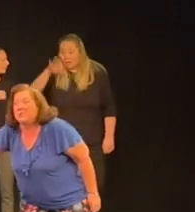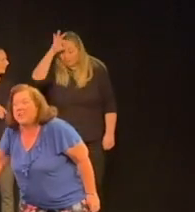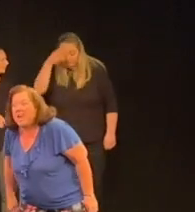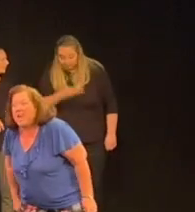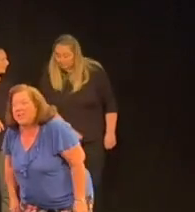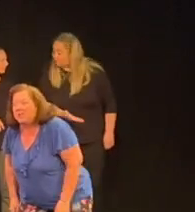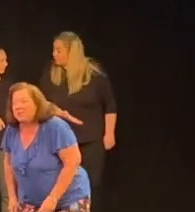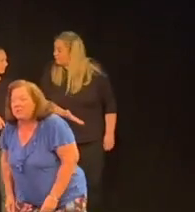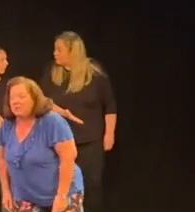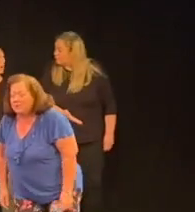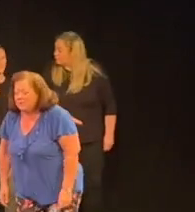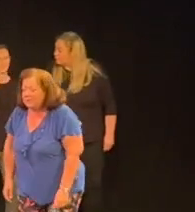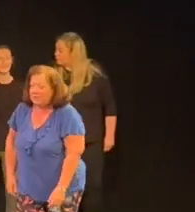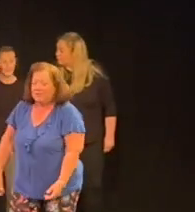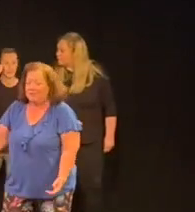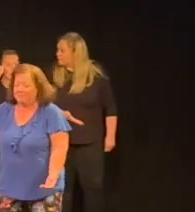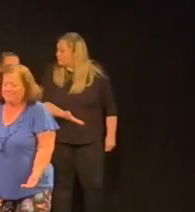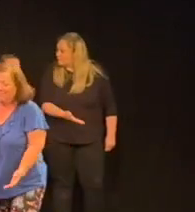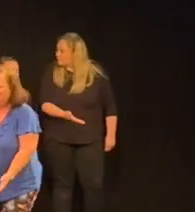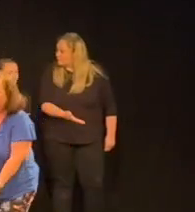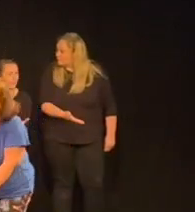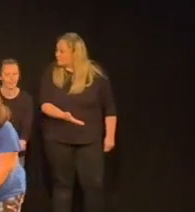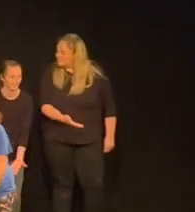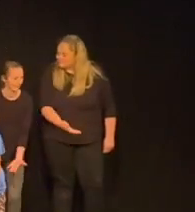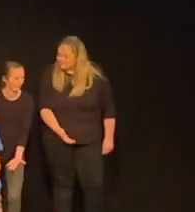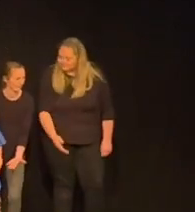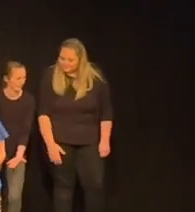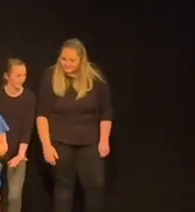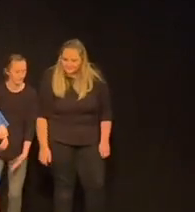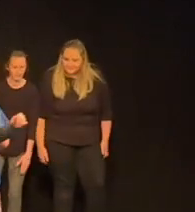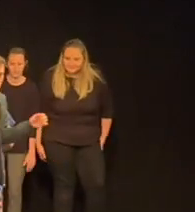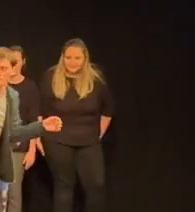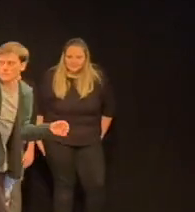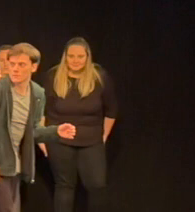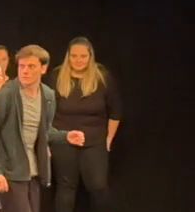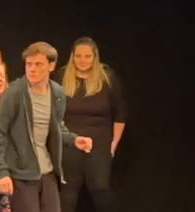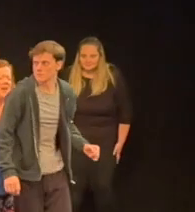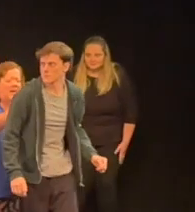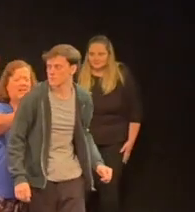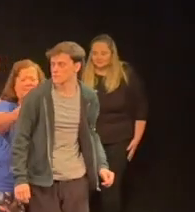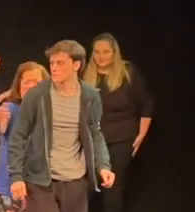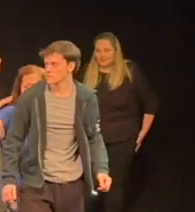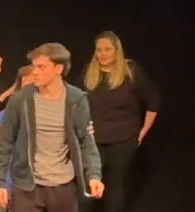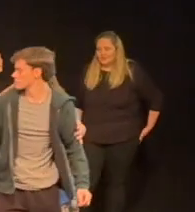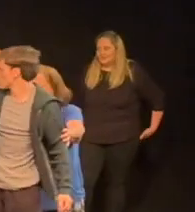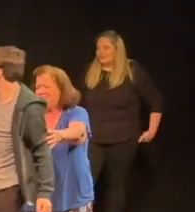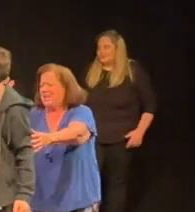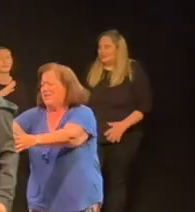now, Stan. Sit down, it's fine.